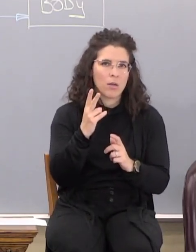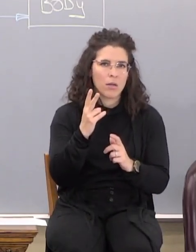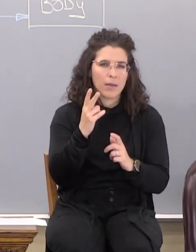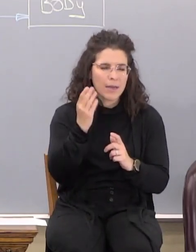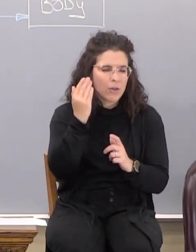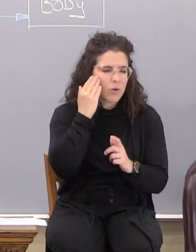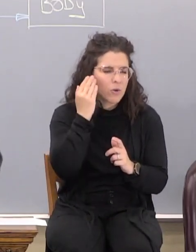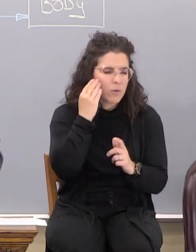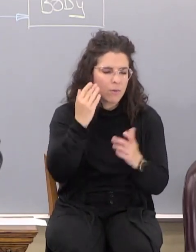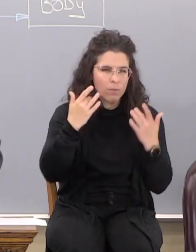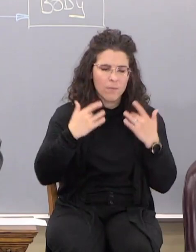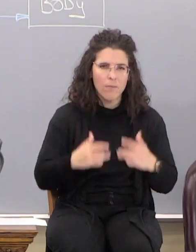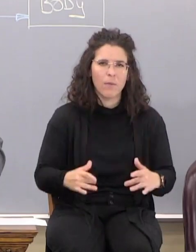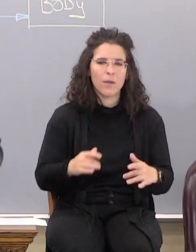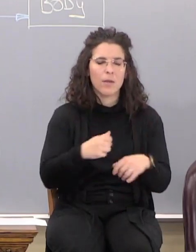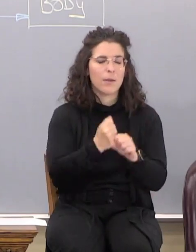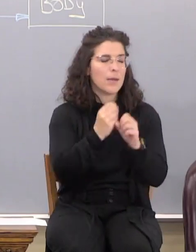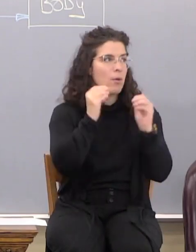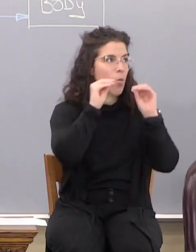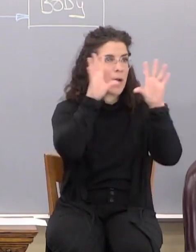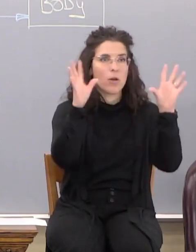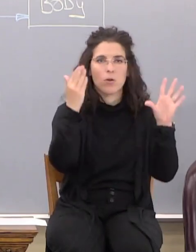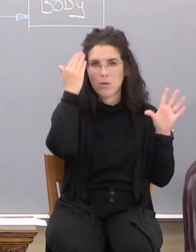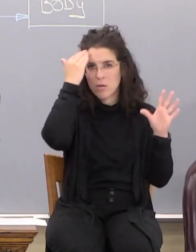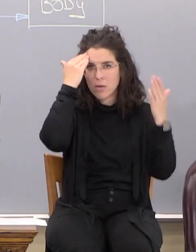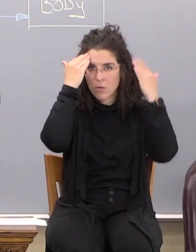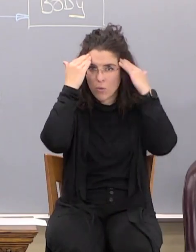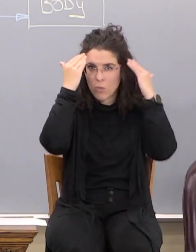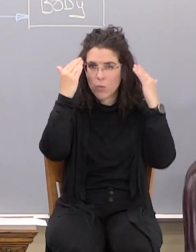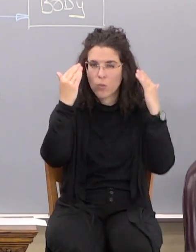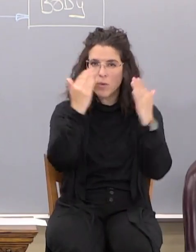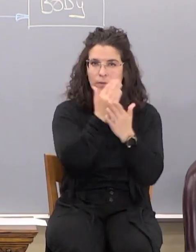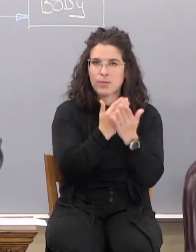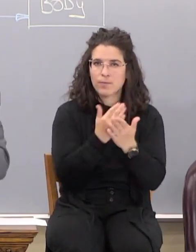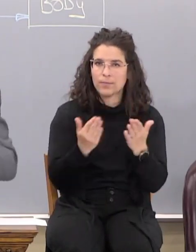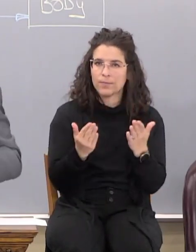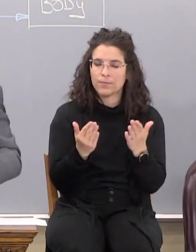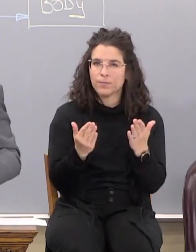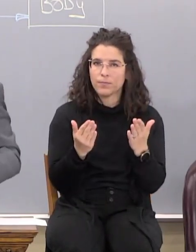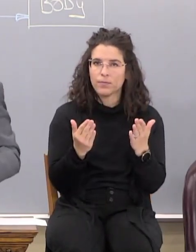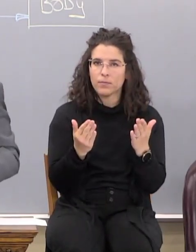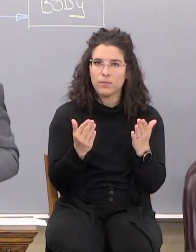they knew they were naked, they became aware of some things